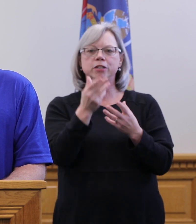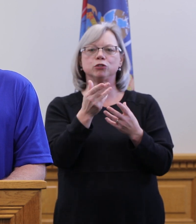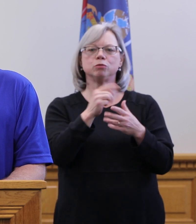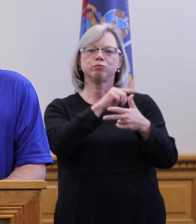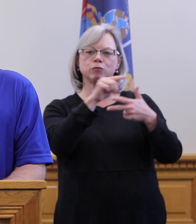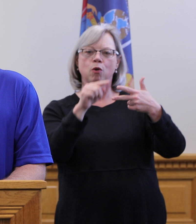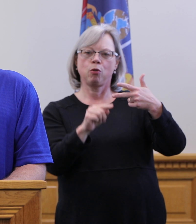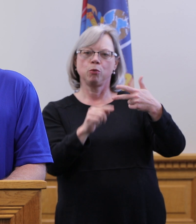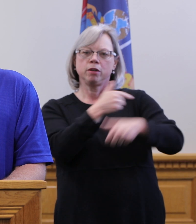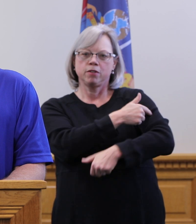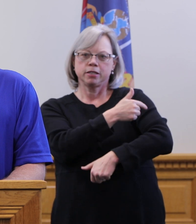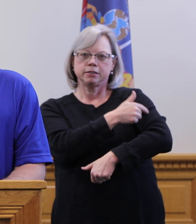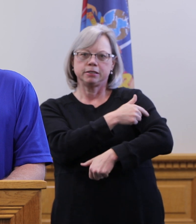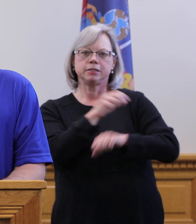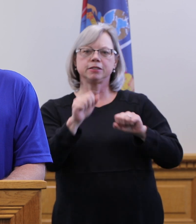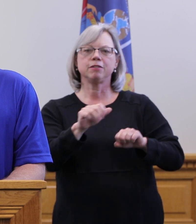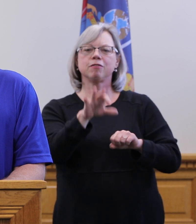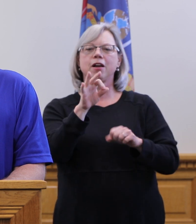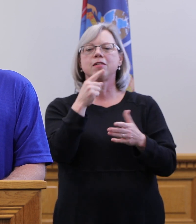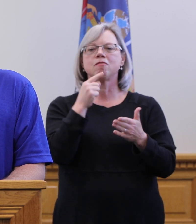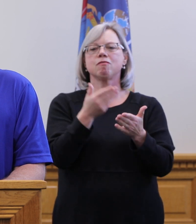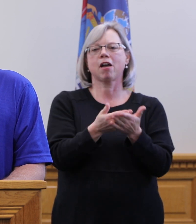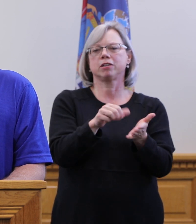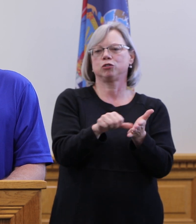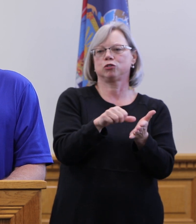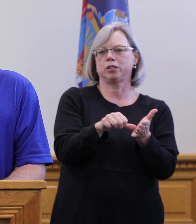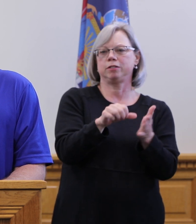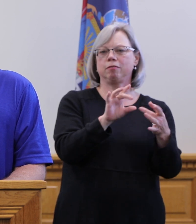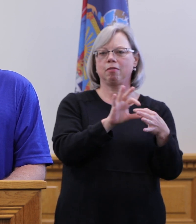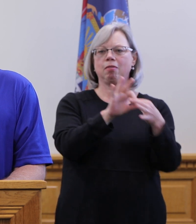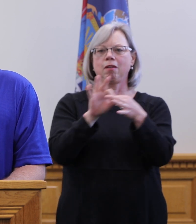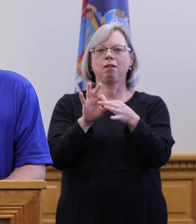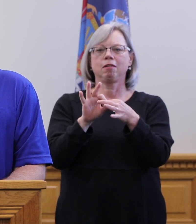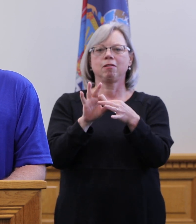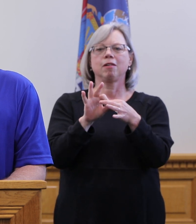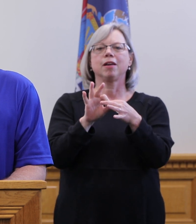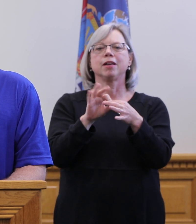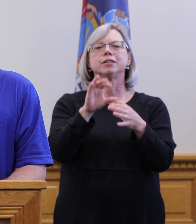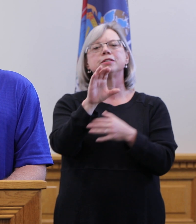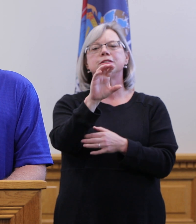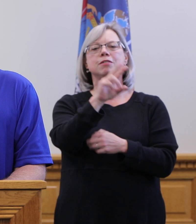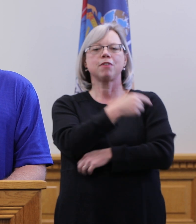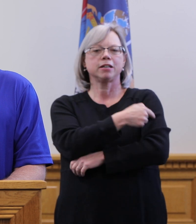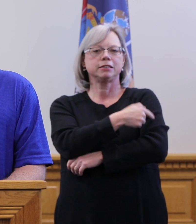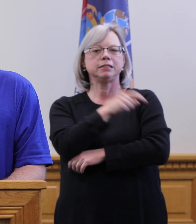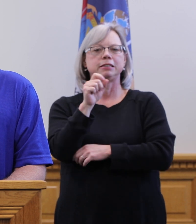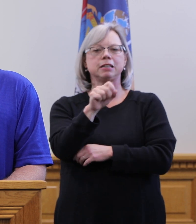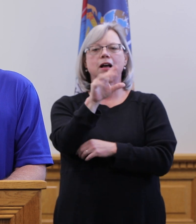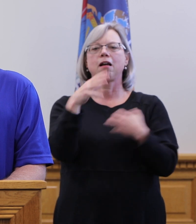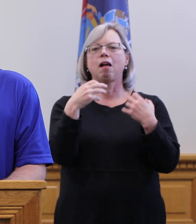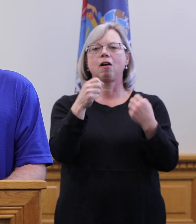covid19vaccine.health.newyork.gov. The links to register for these clinics are posted on the Health Department's COVID-19 vaccine